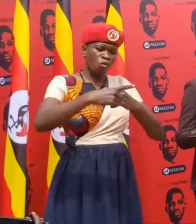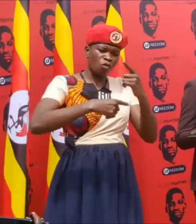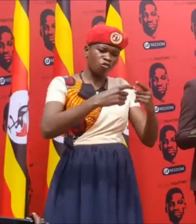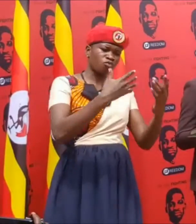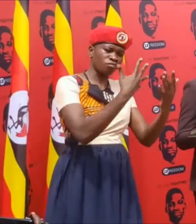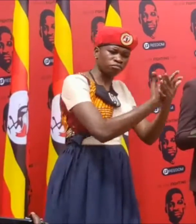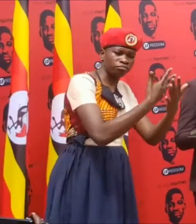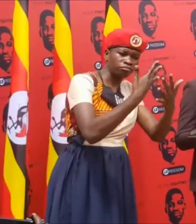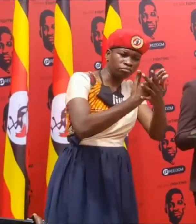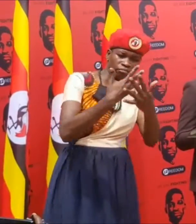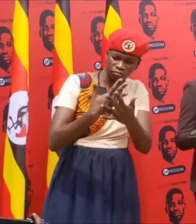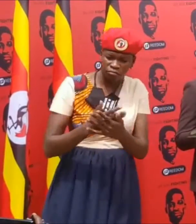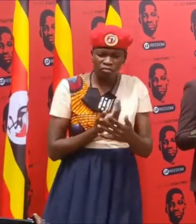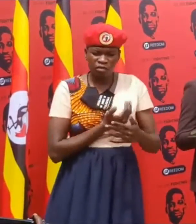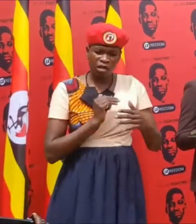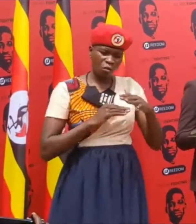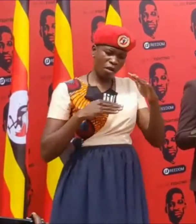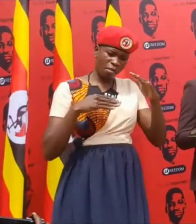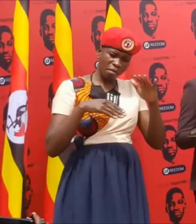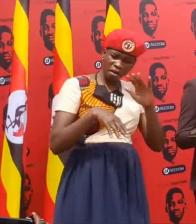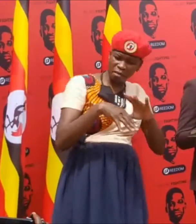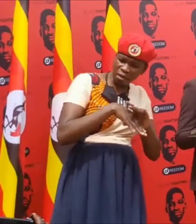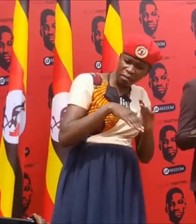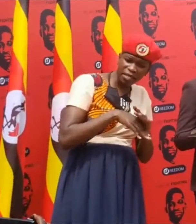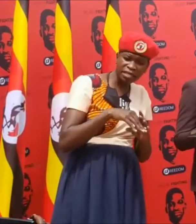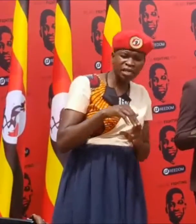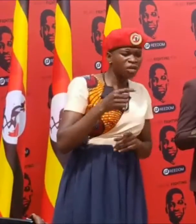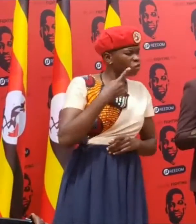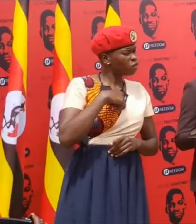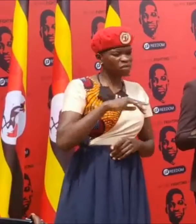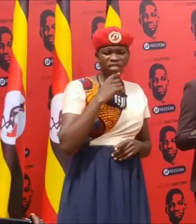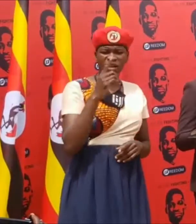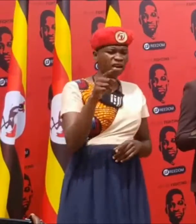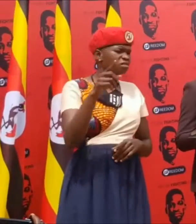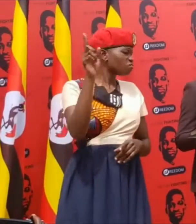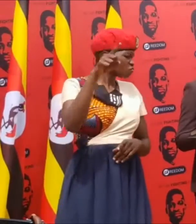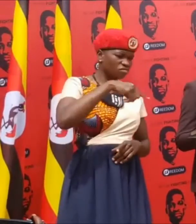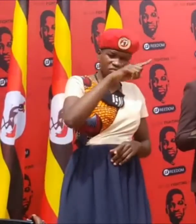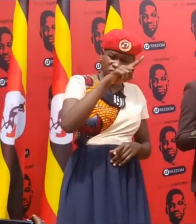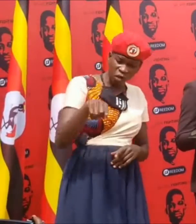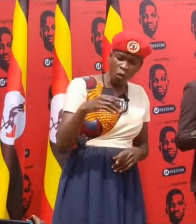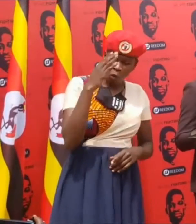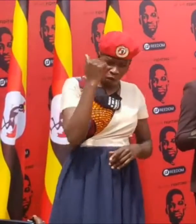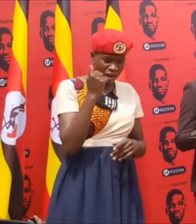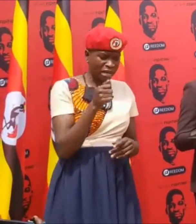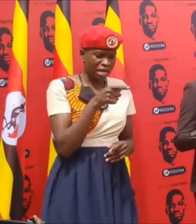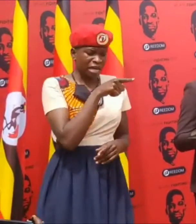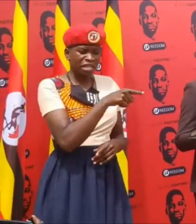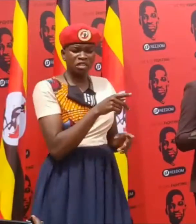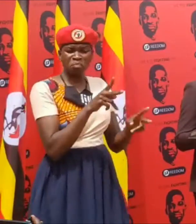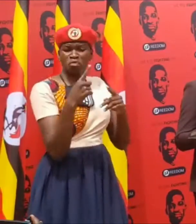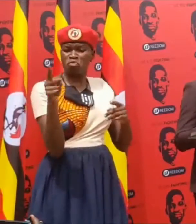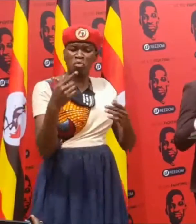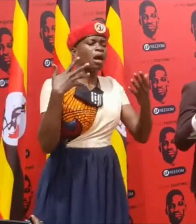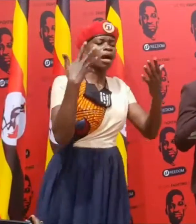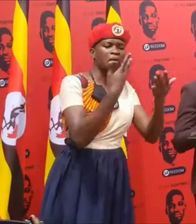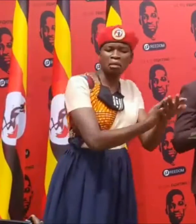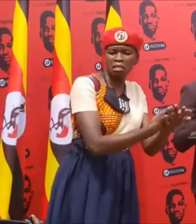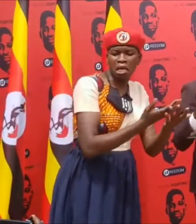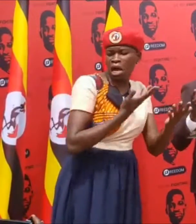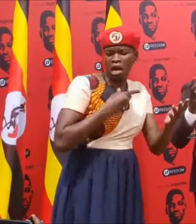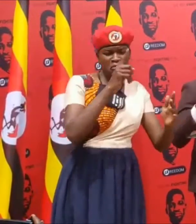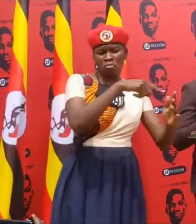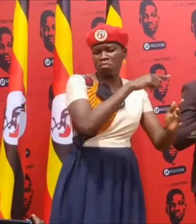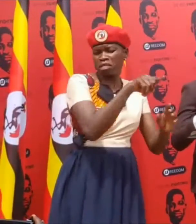okugezaako okutiisatiisa abawagizi baffe. Tukivumirira kubanga abantu bano bakwata tebalina musango. Tuli basanyufu nti